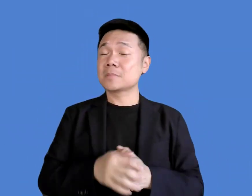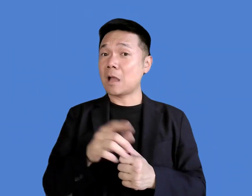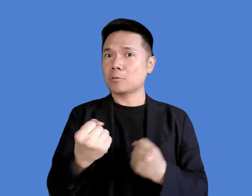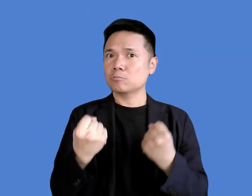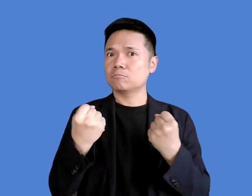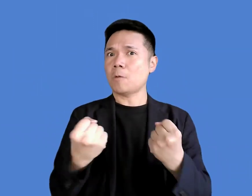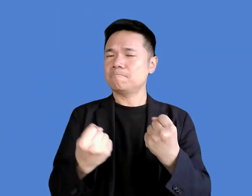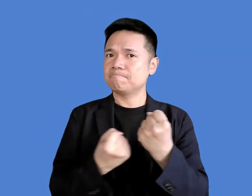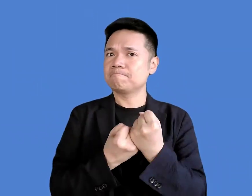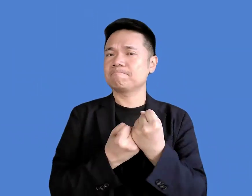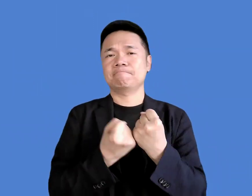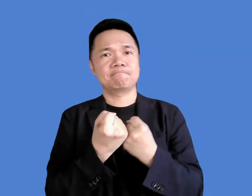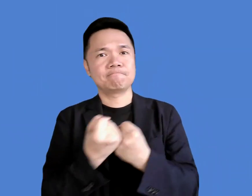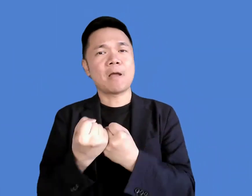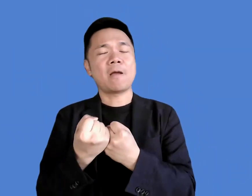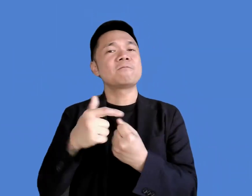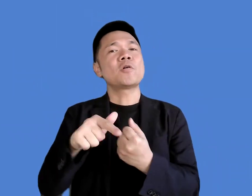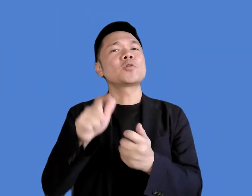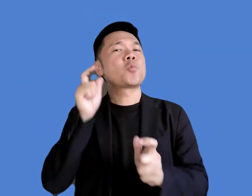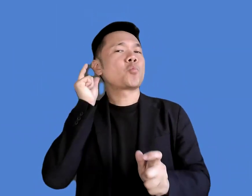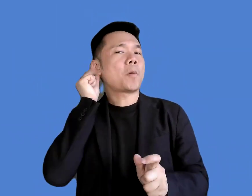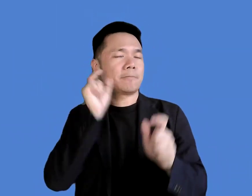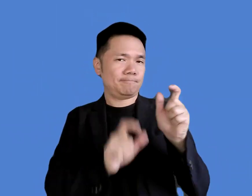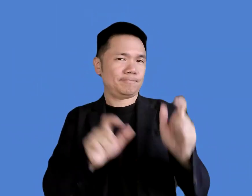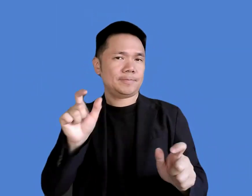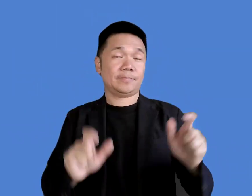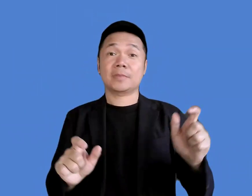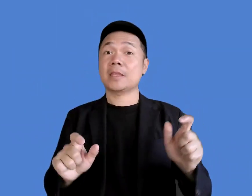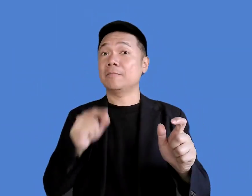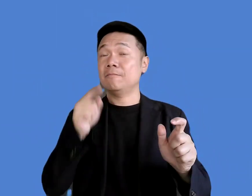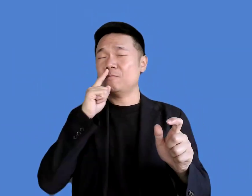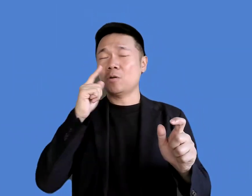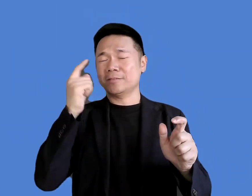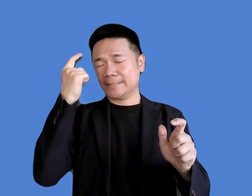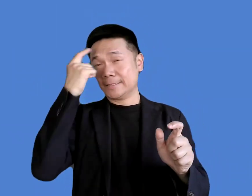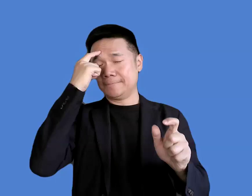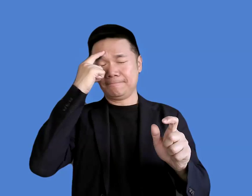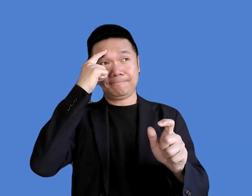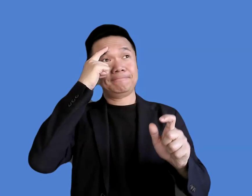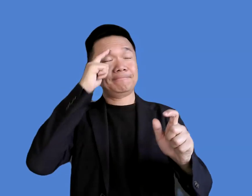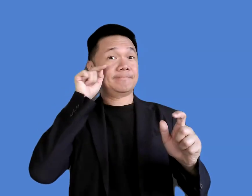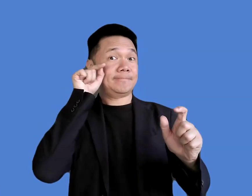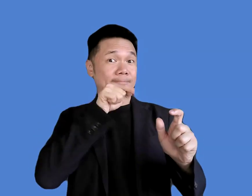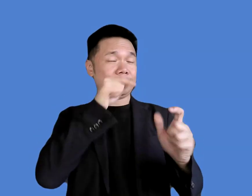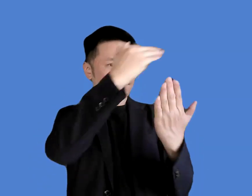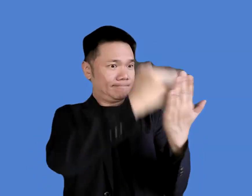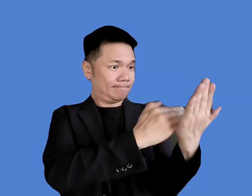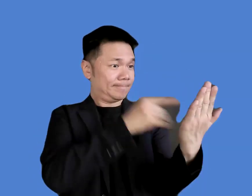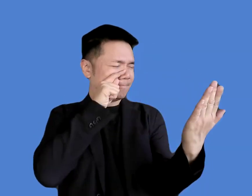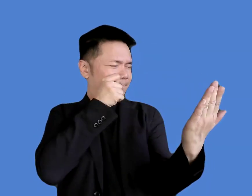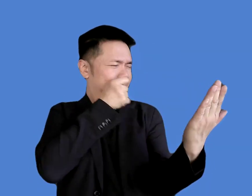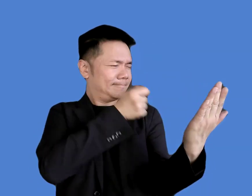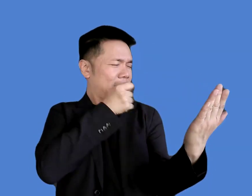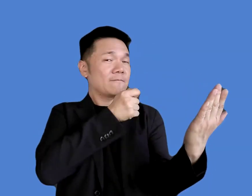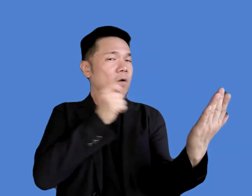support for the Women's Empowerment Principles with a Gender Action Lab to promote innovation and impact for